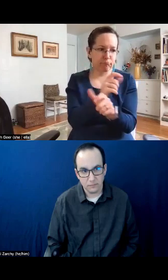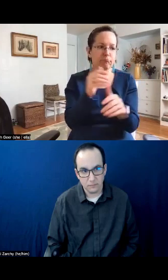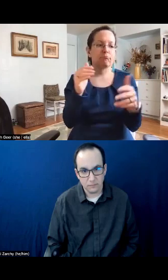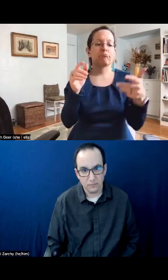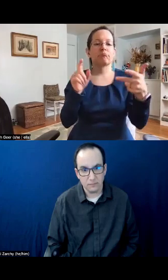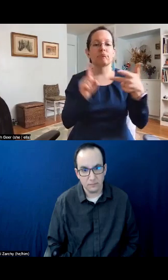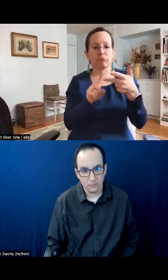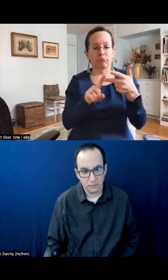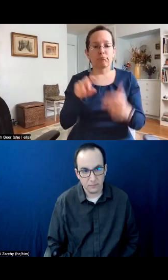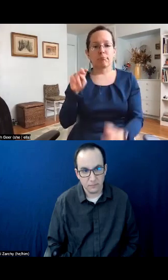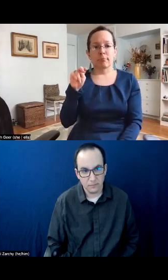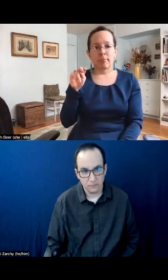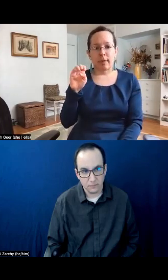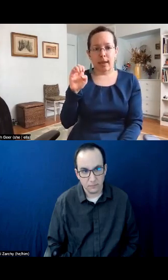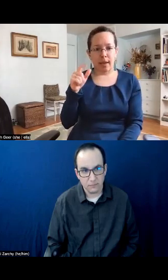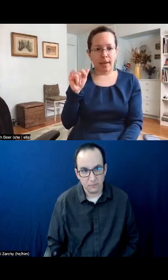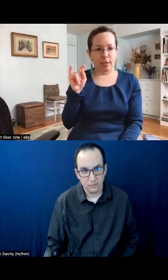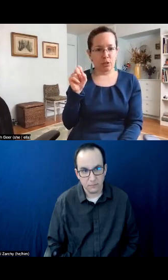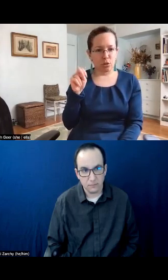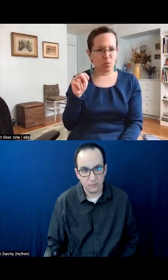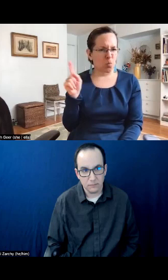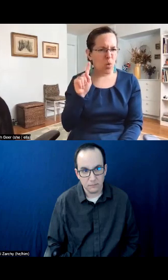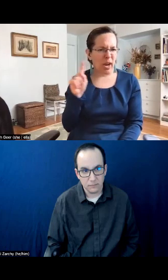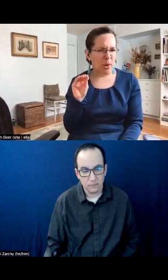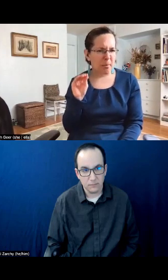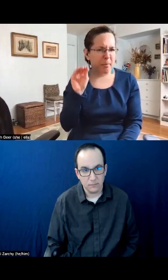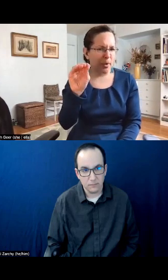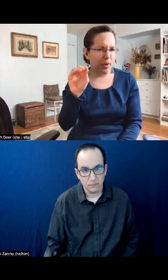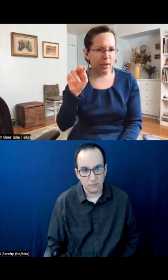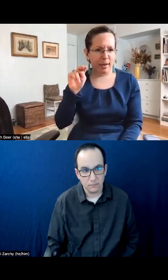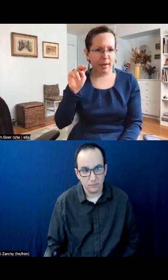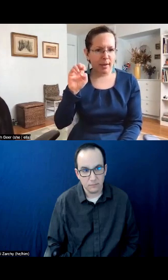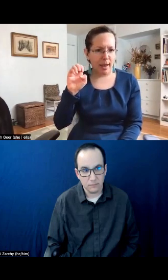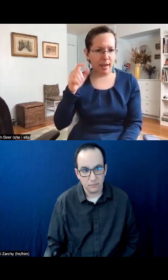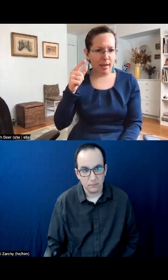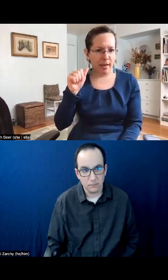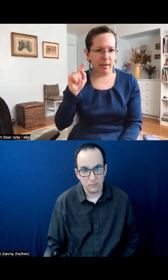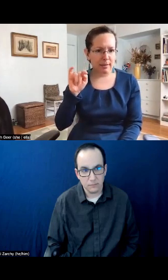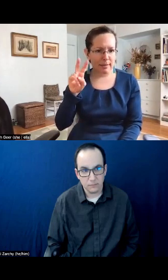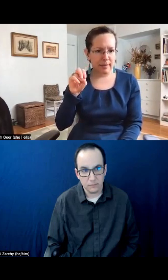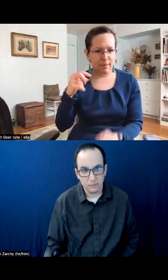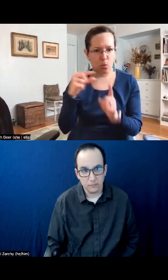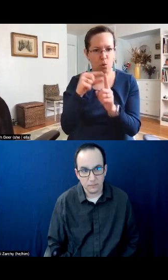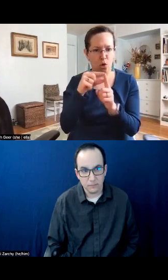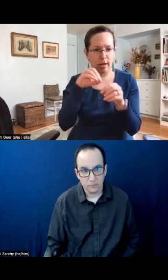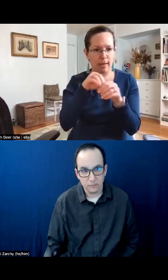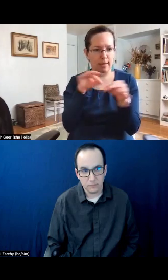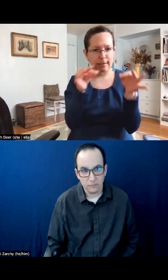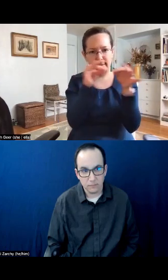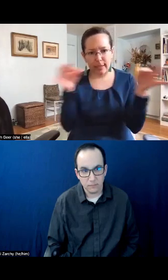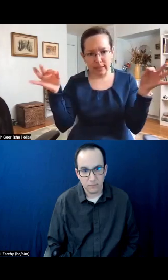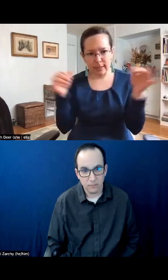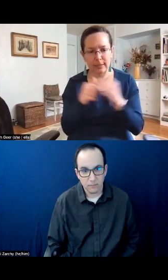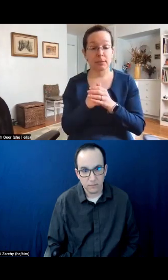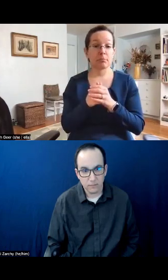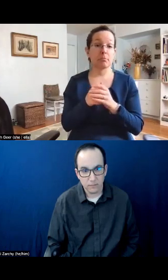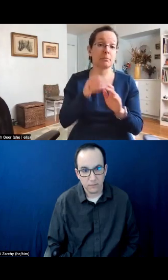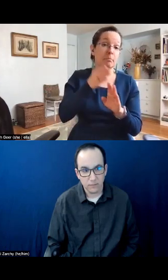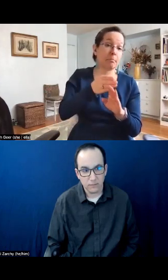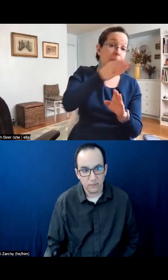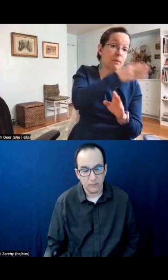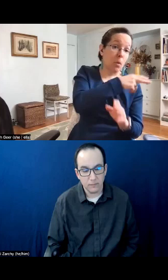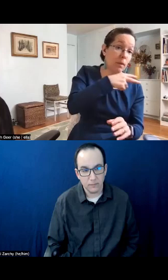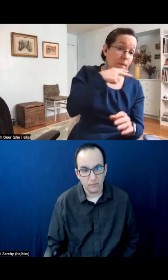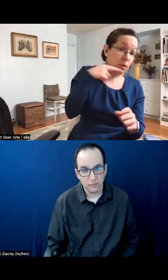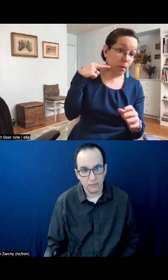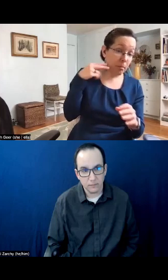followed by the adjective, or the adjective followed by the noun. Another type of word order you'll find within syntax is negation, right? In